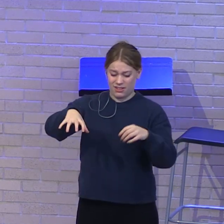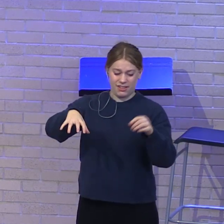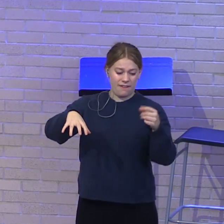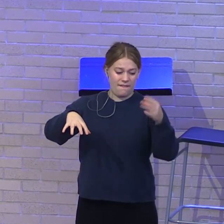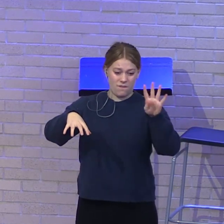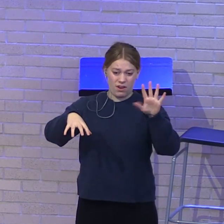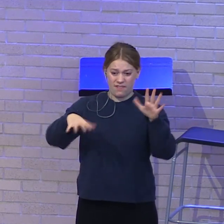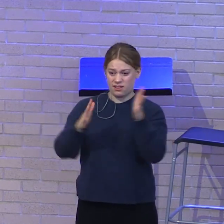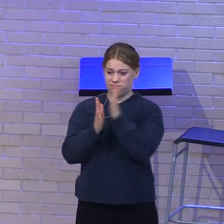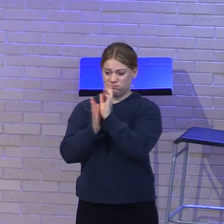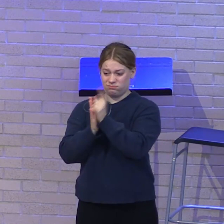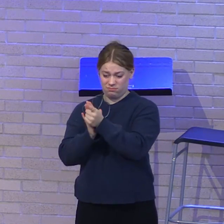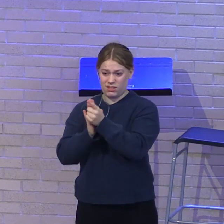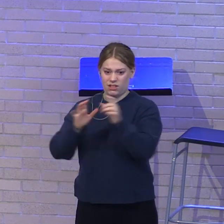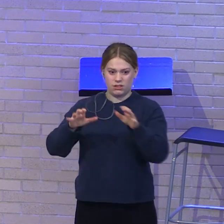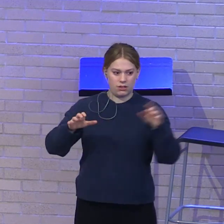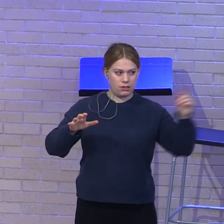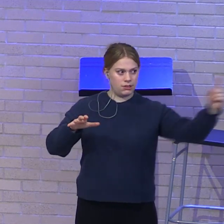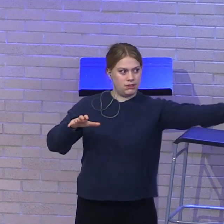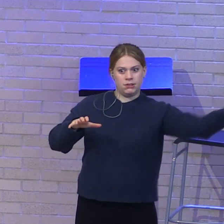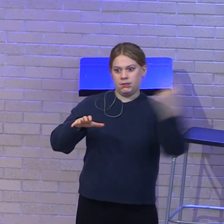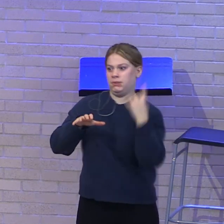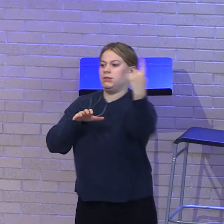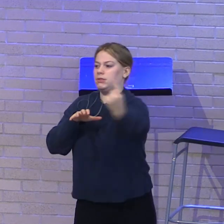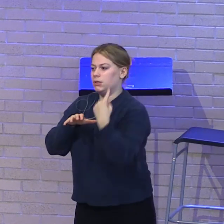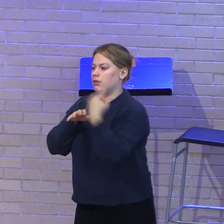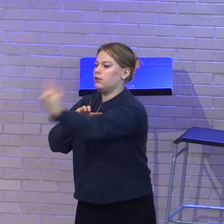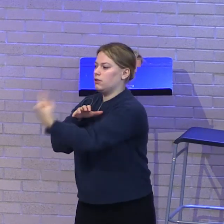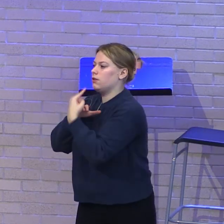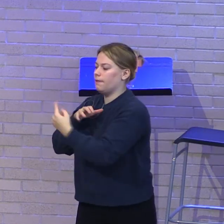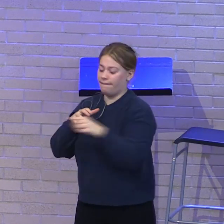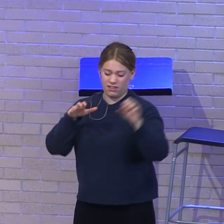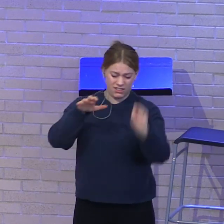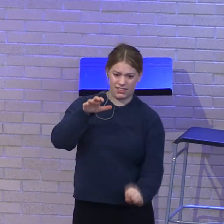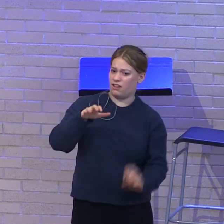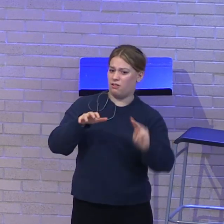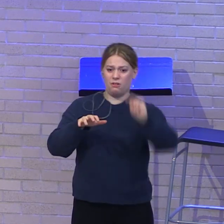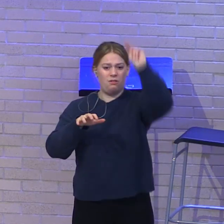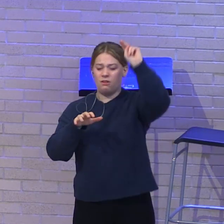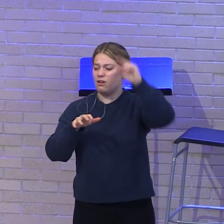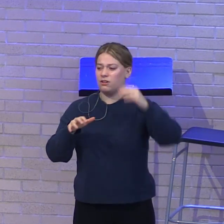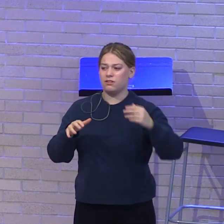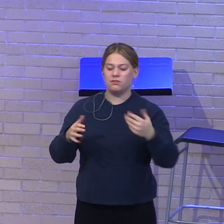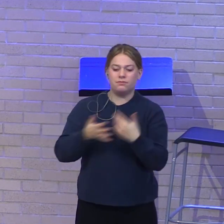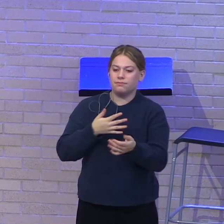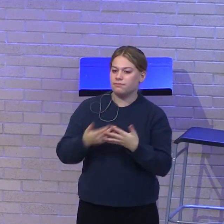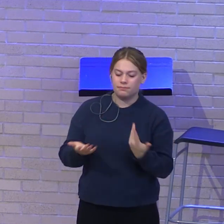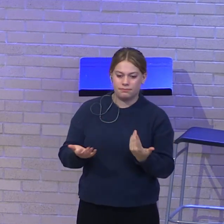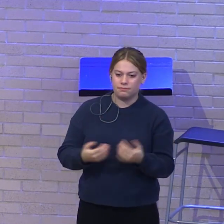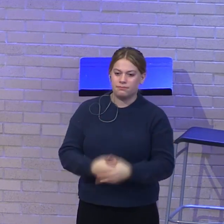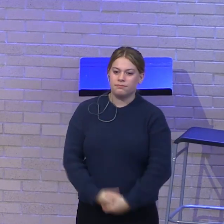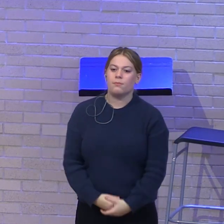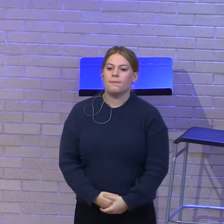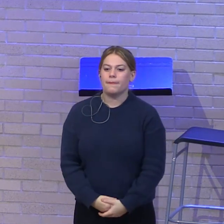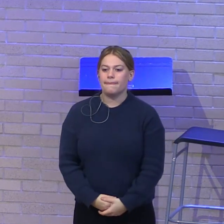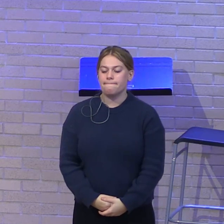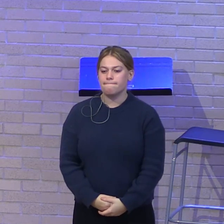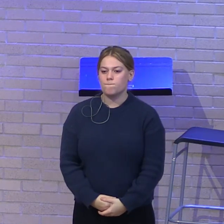could be like way down to the south in the opposite direction. Like people were from everywhere. And so this